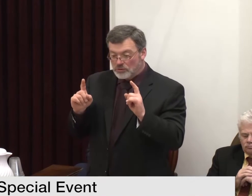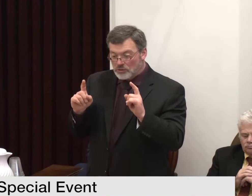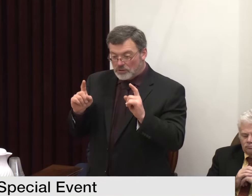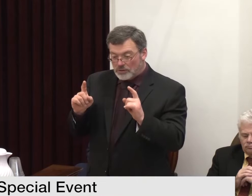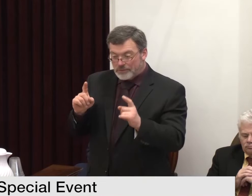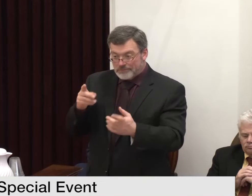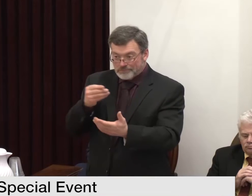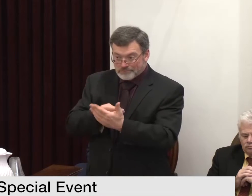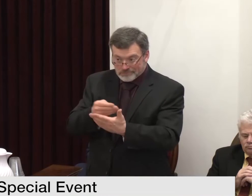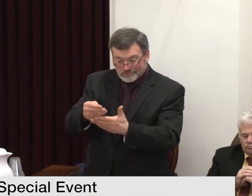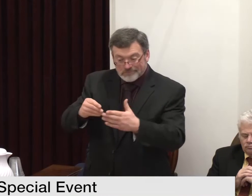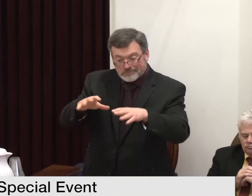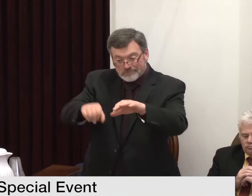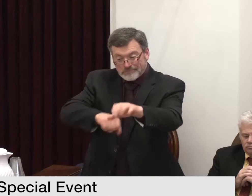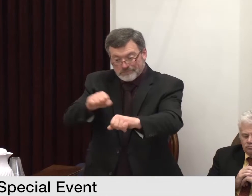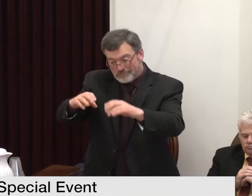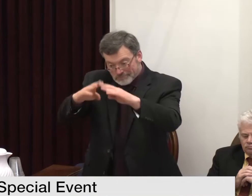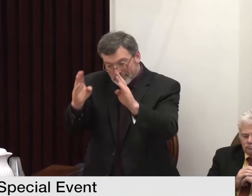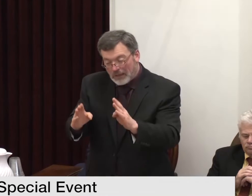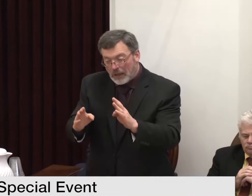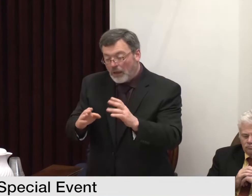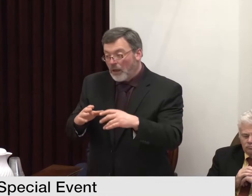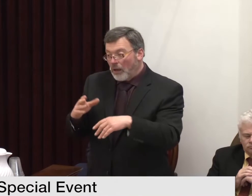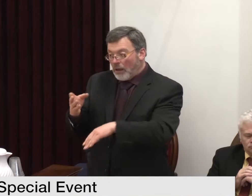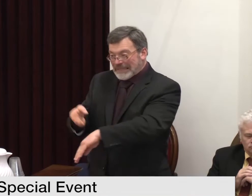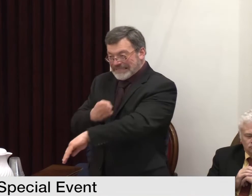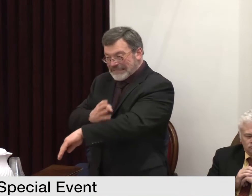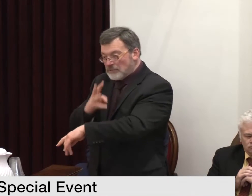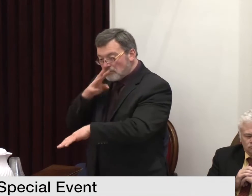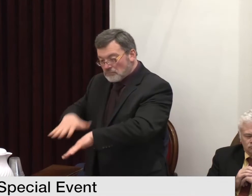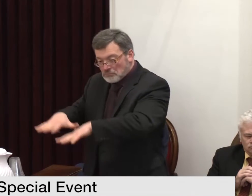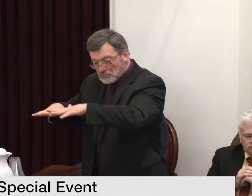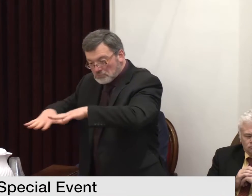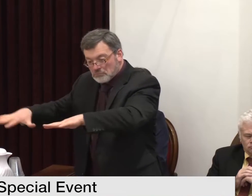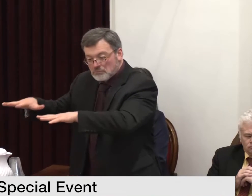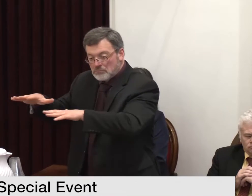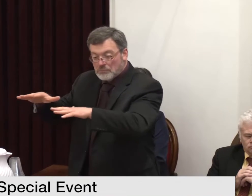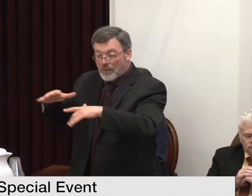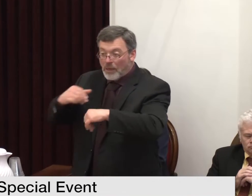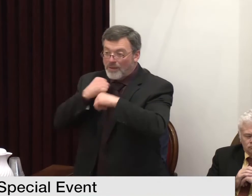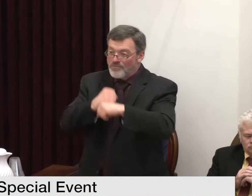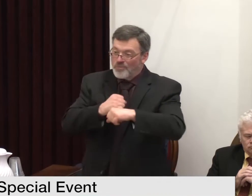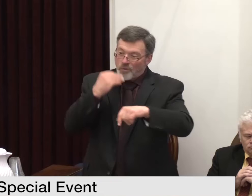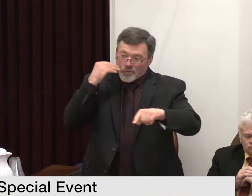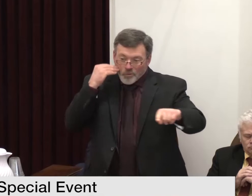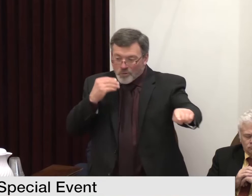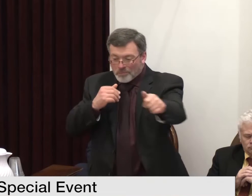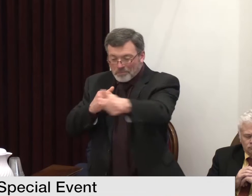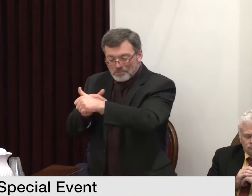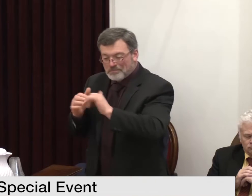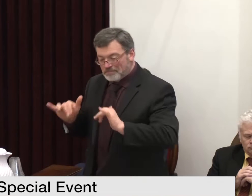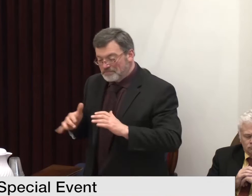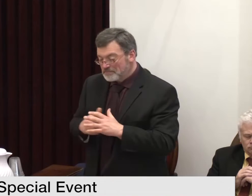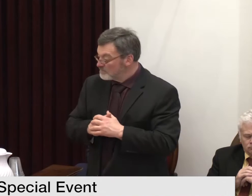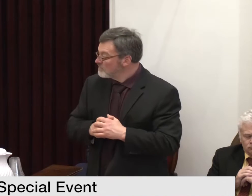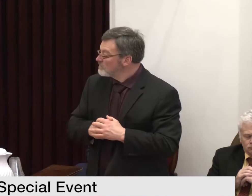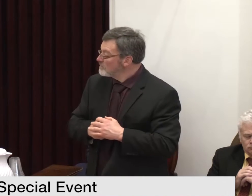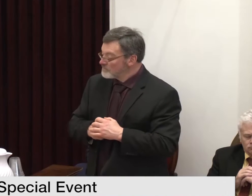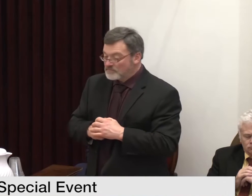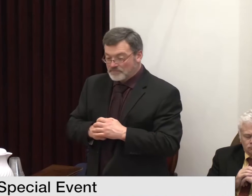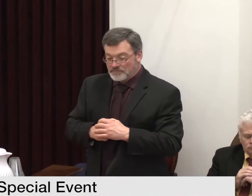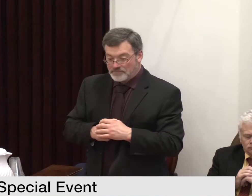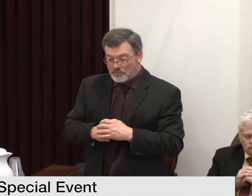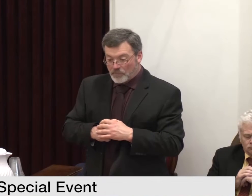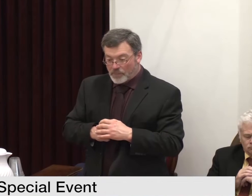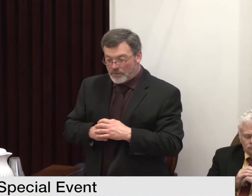floodplain restoration projects to better protect homes and communities, like we did with Melrose Terrace in West Brattleboro